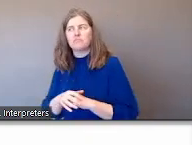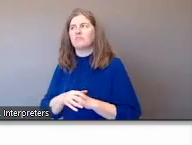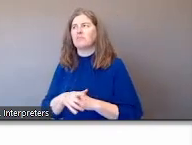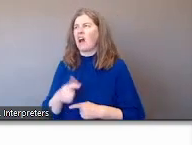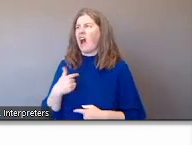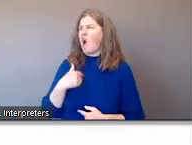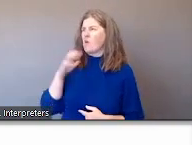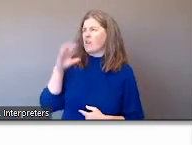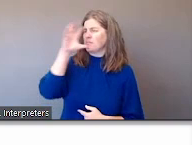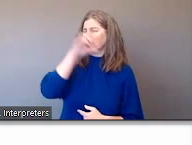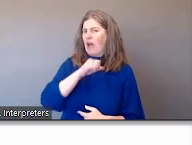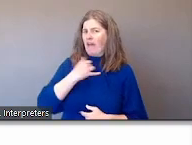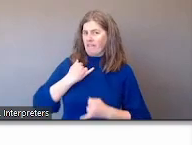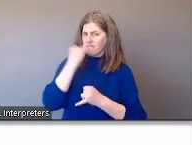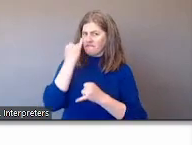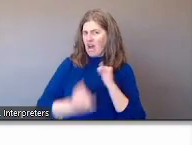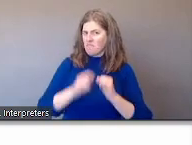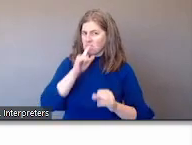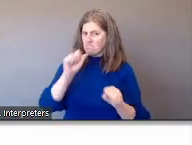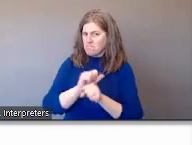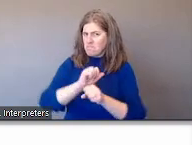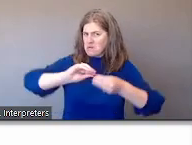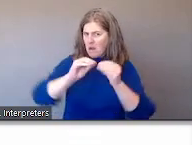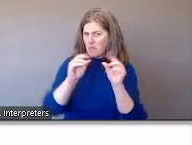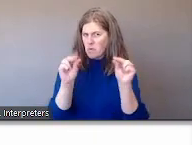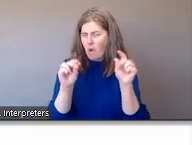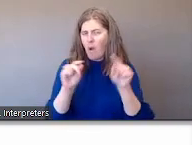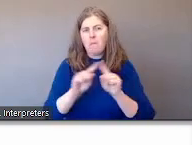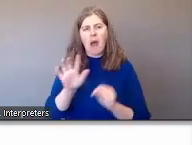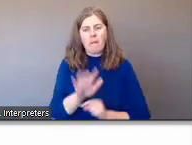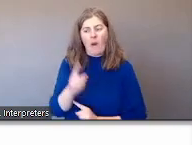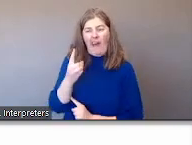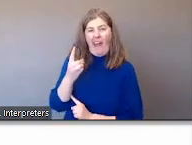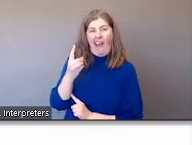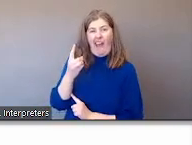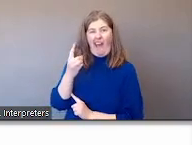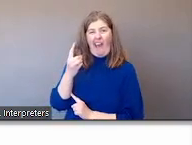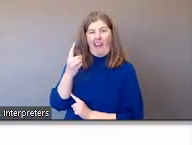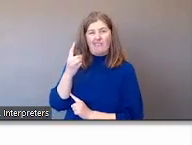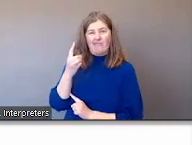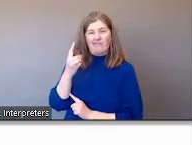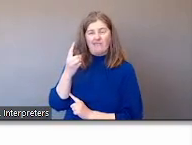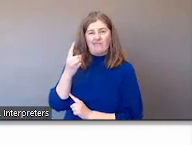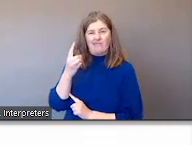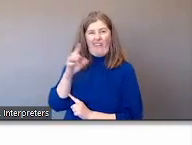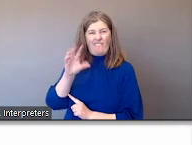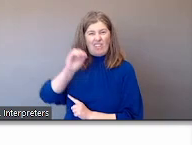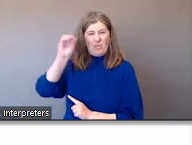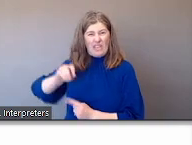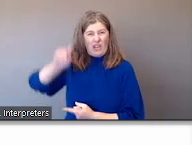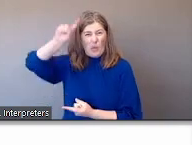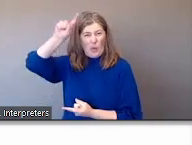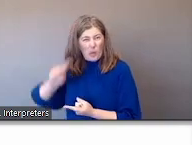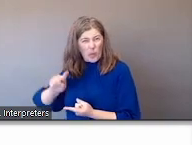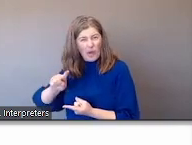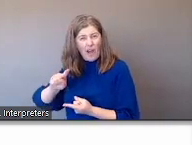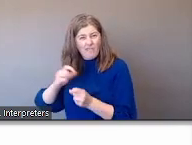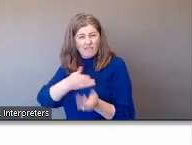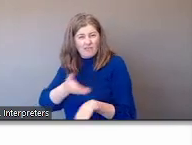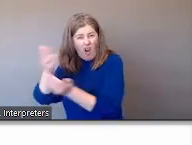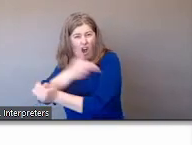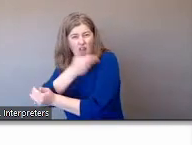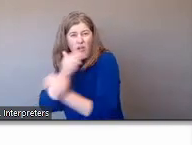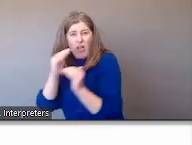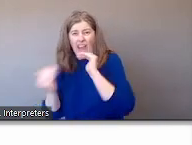estimate, we don't have final data, but about half the hospitalization rate for Omicron that we did for Delta, maybe even lower than